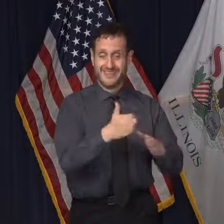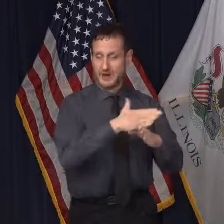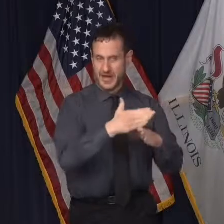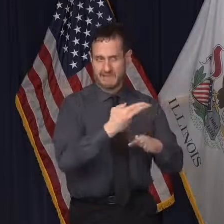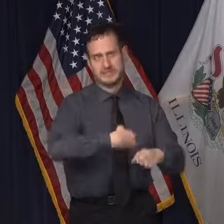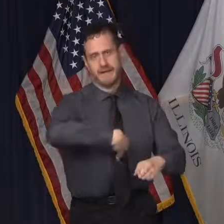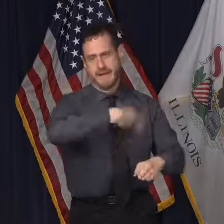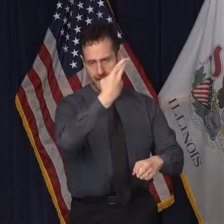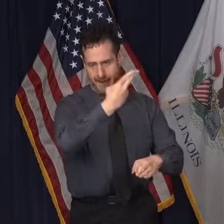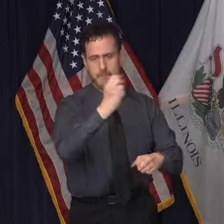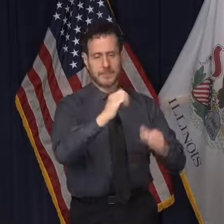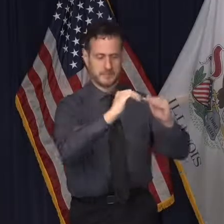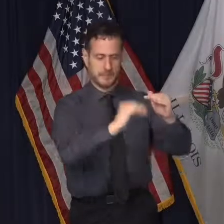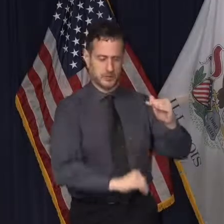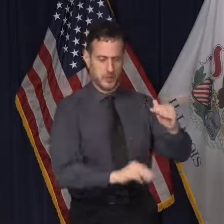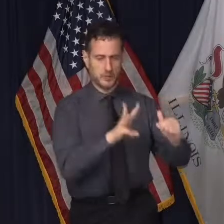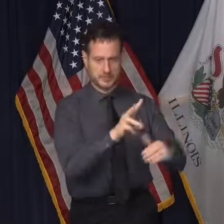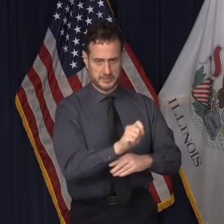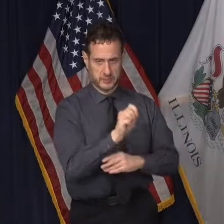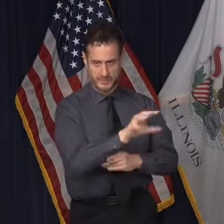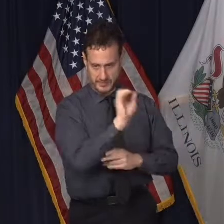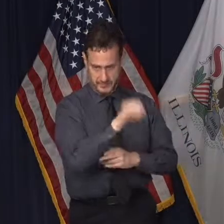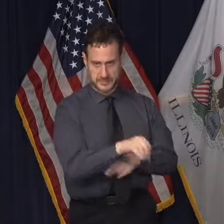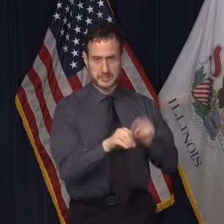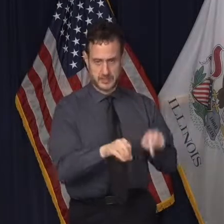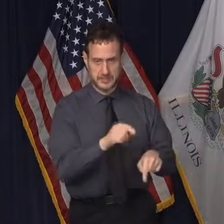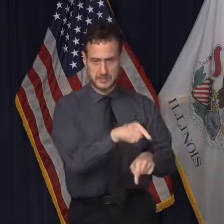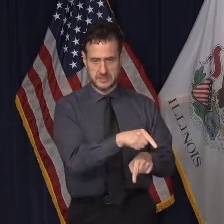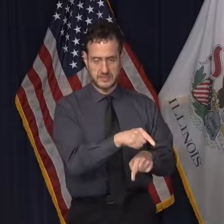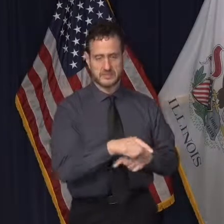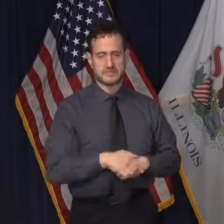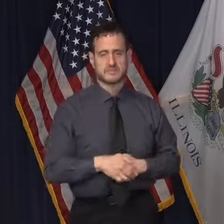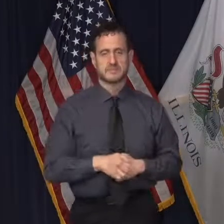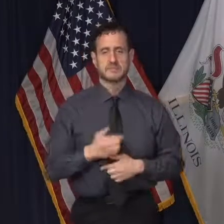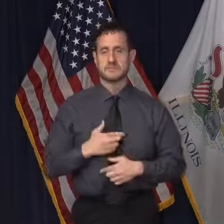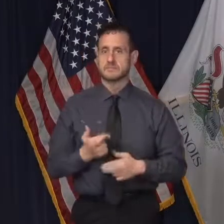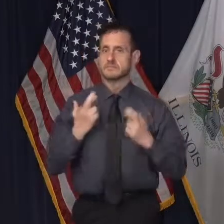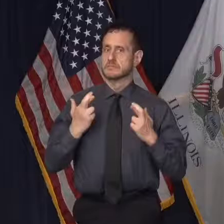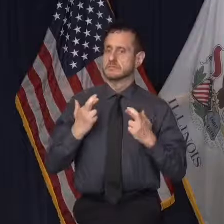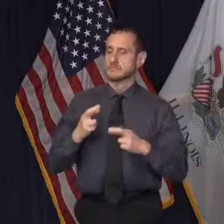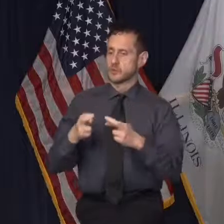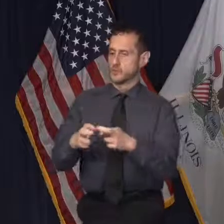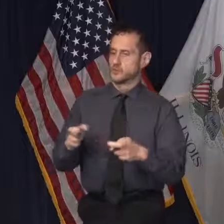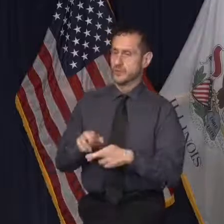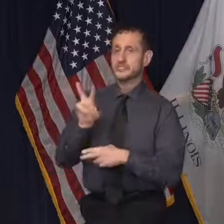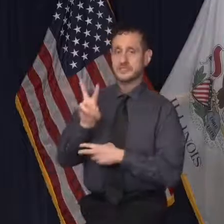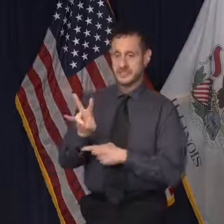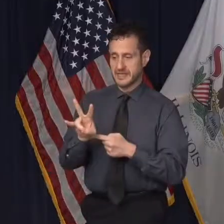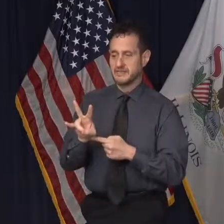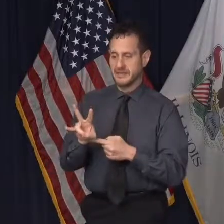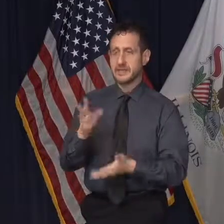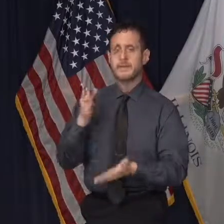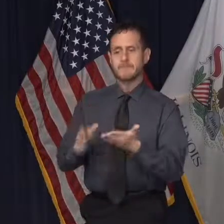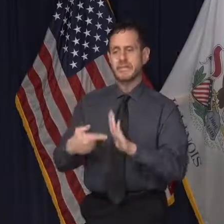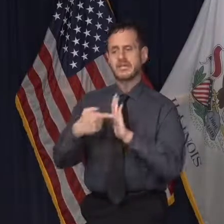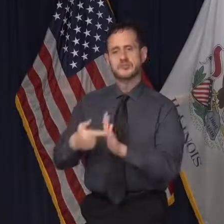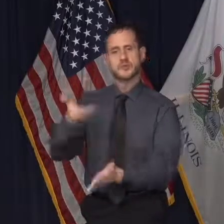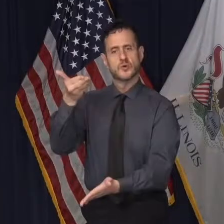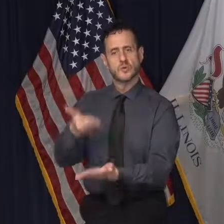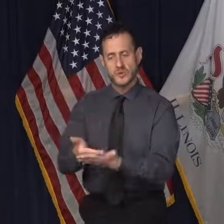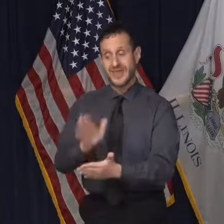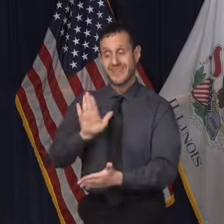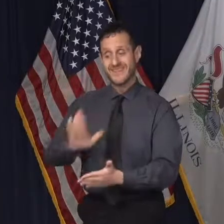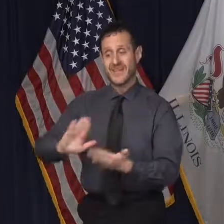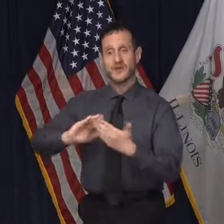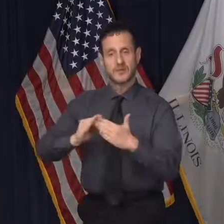falls below 6.5%. I'm hopeful that Region 7 might become a testament to the community's